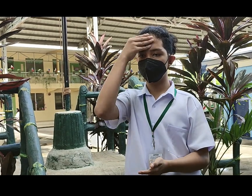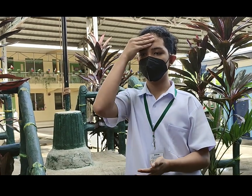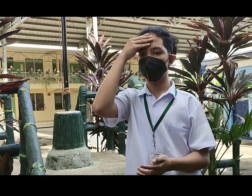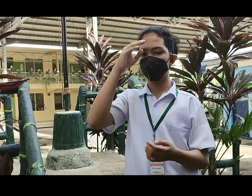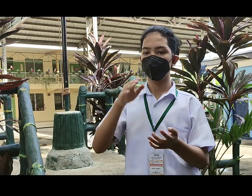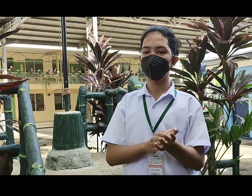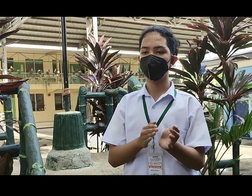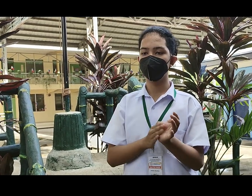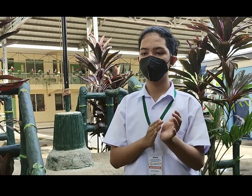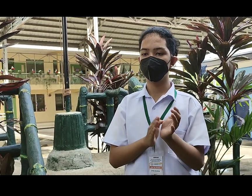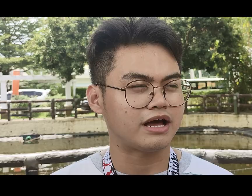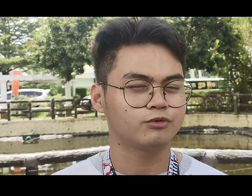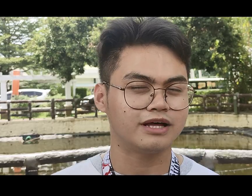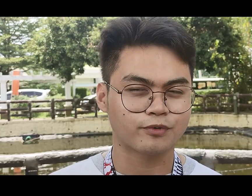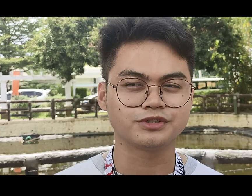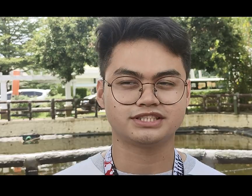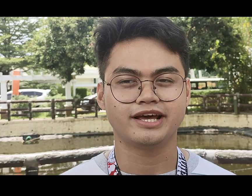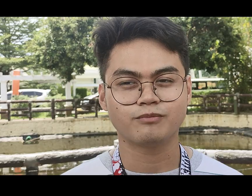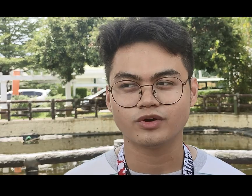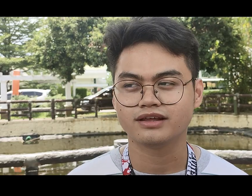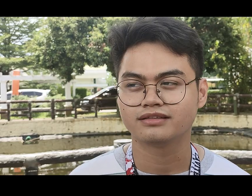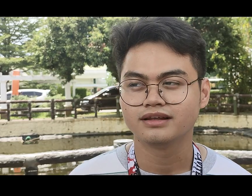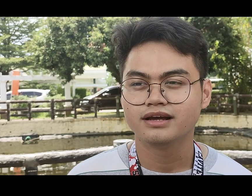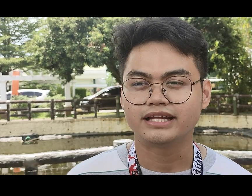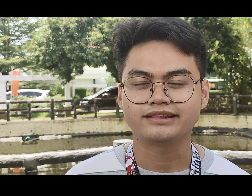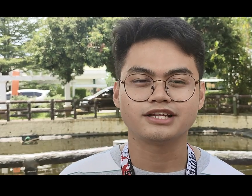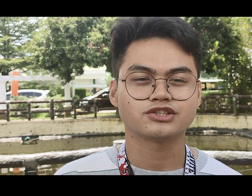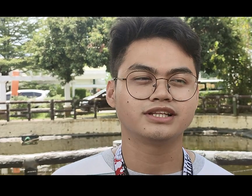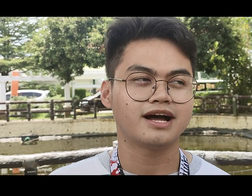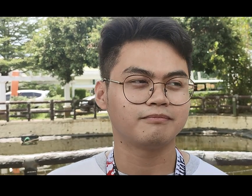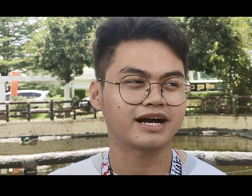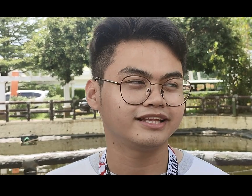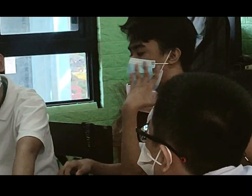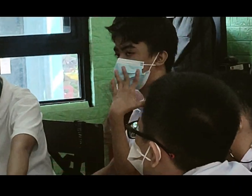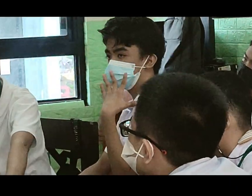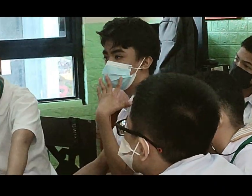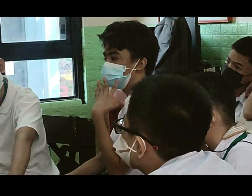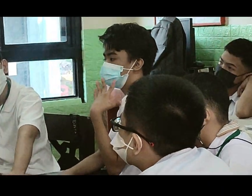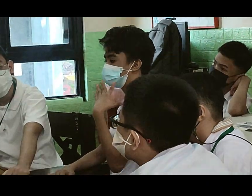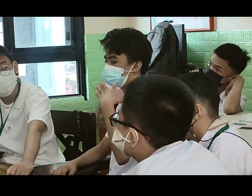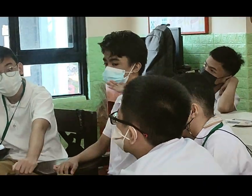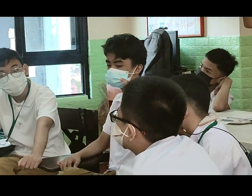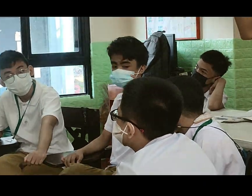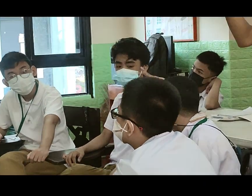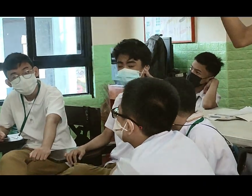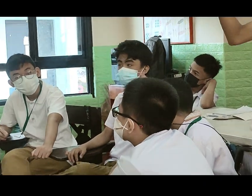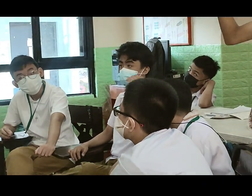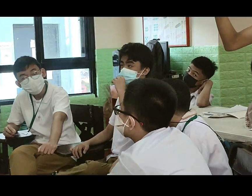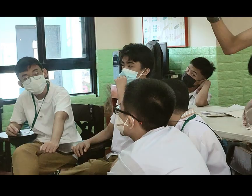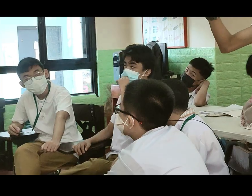in school. I would approach them with the intention na magatilo, na okay yung gagawin ko